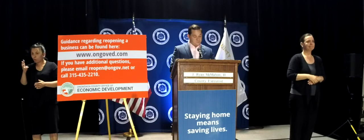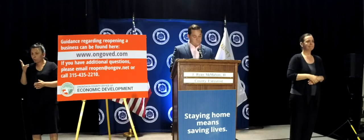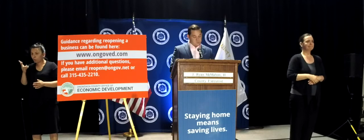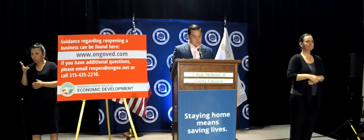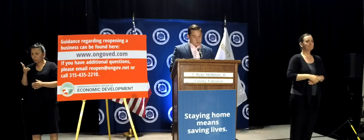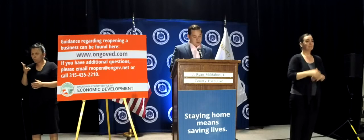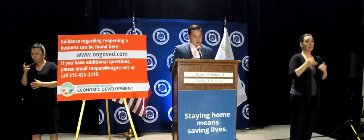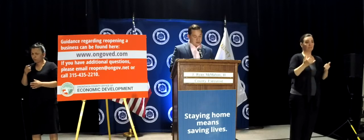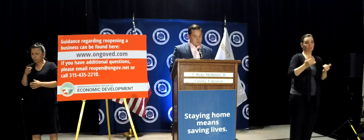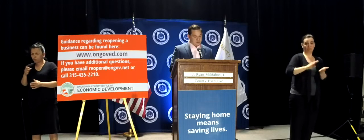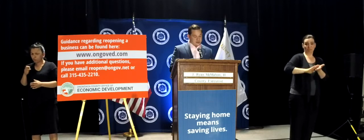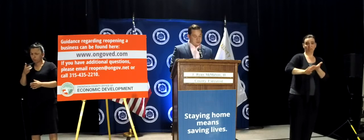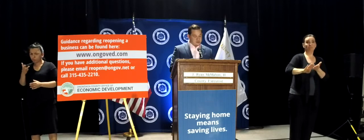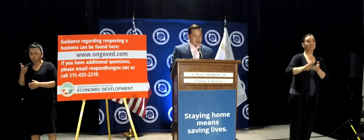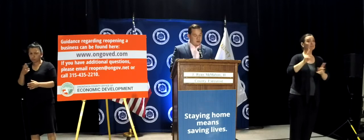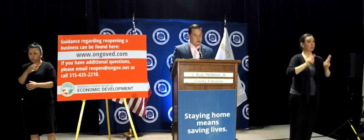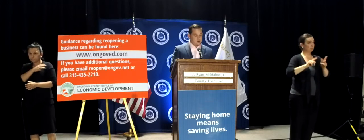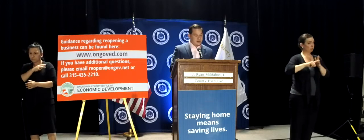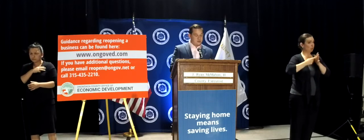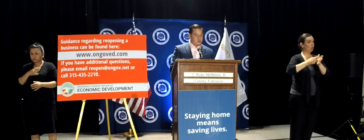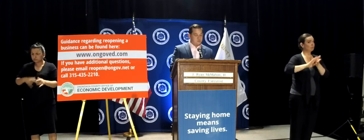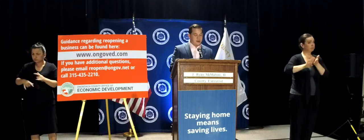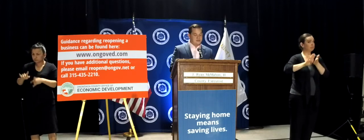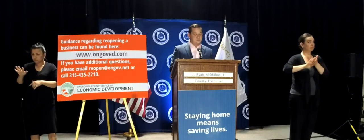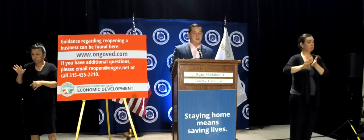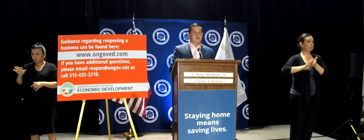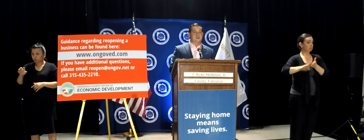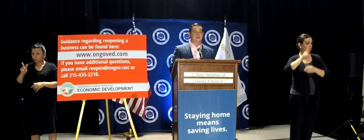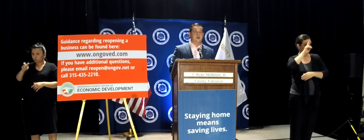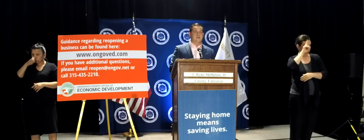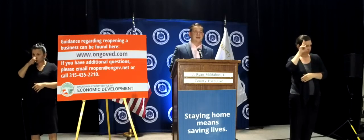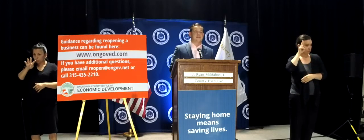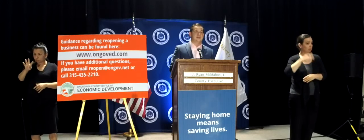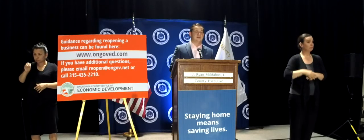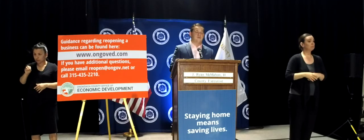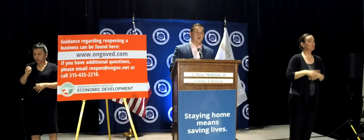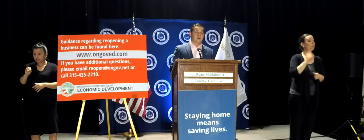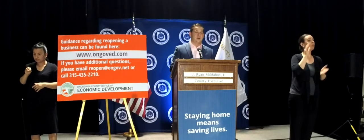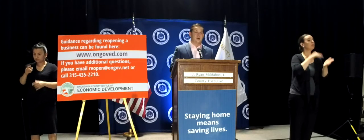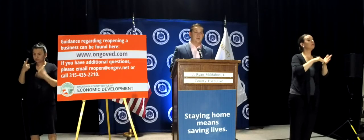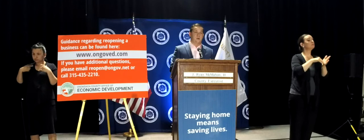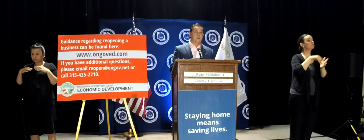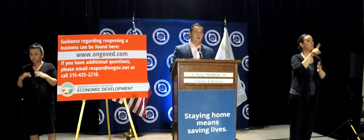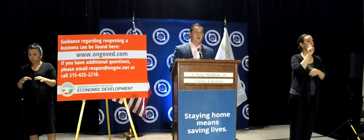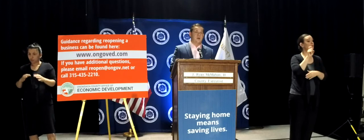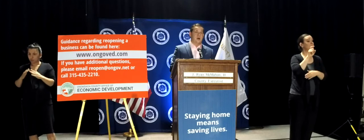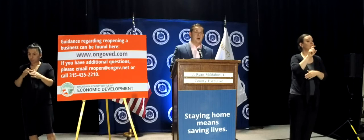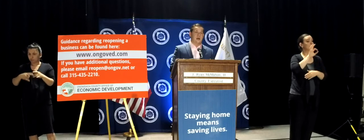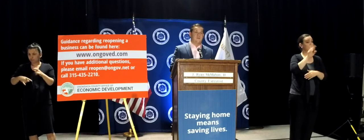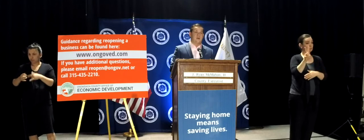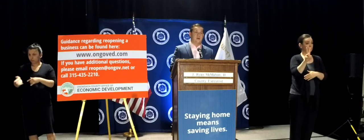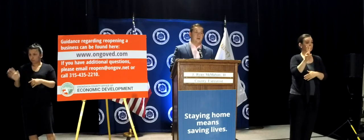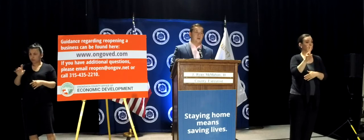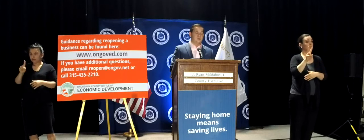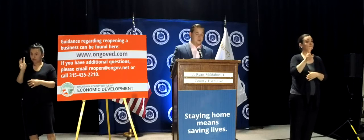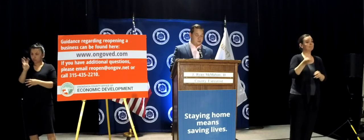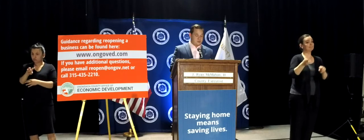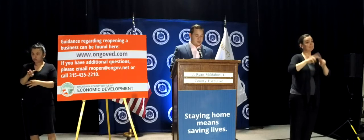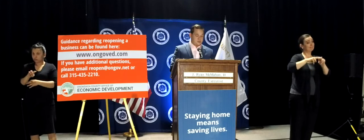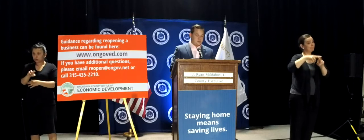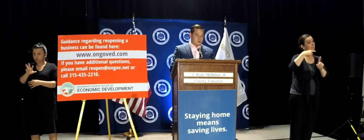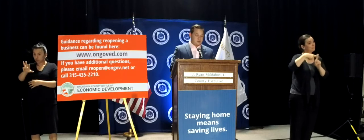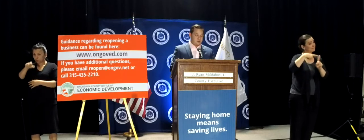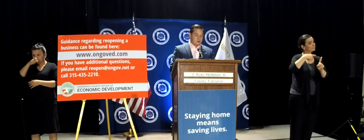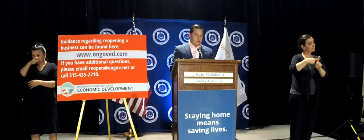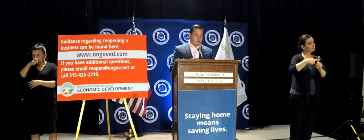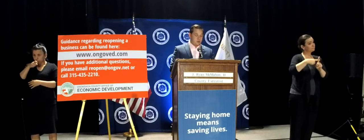that. Again, 1,992 positive cases, up 19, very good number. Had a very good number